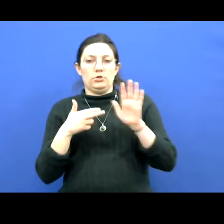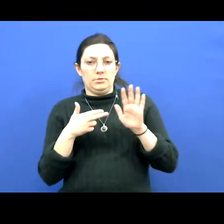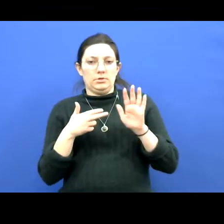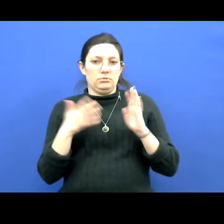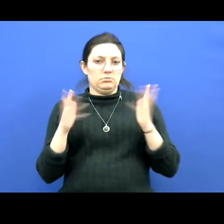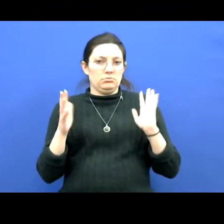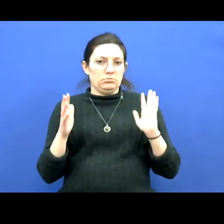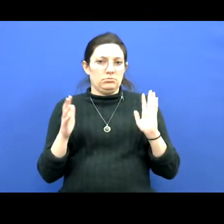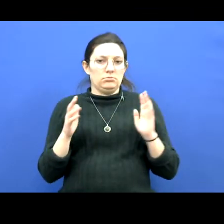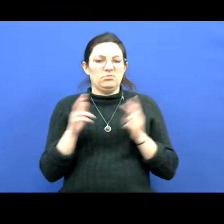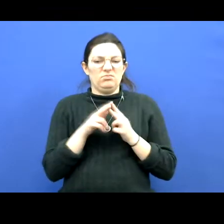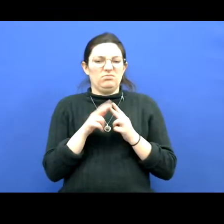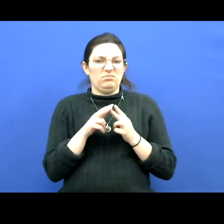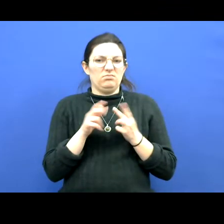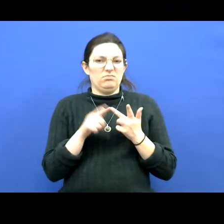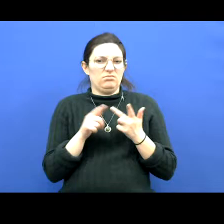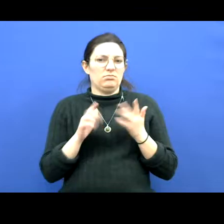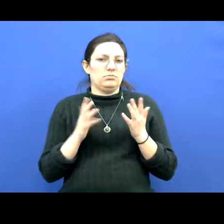the registry.